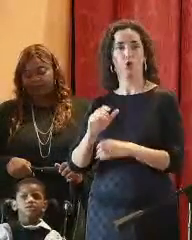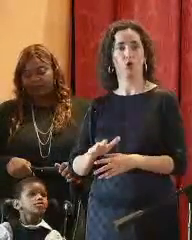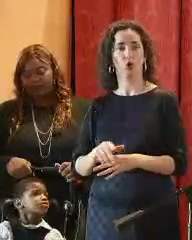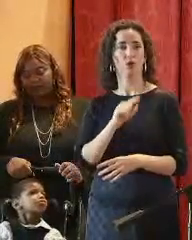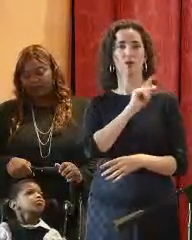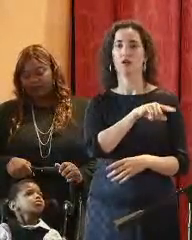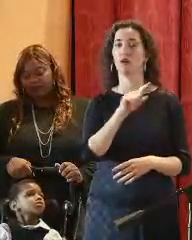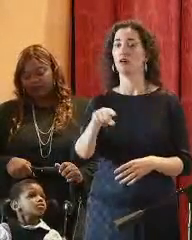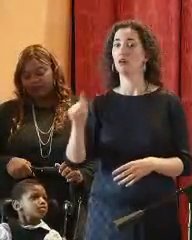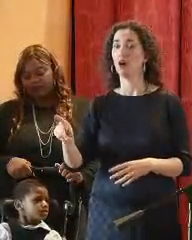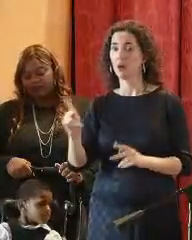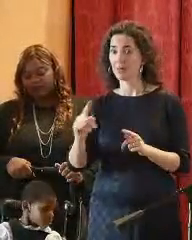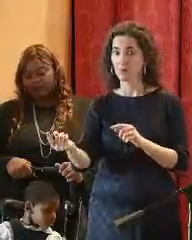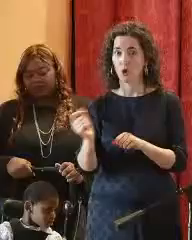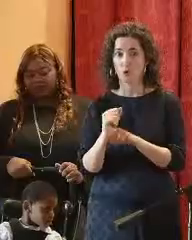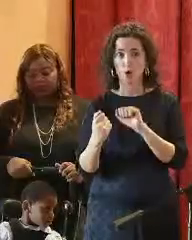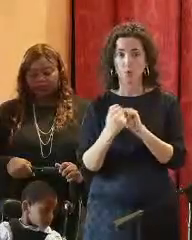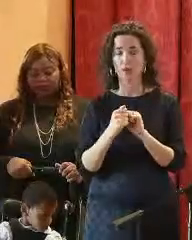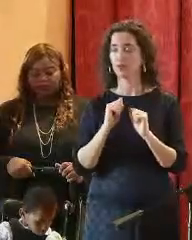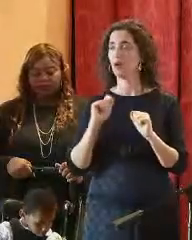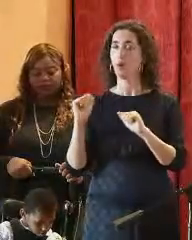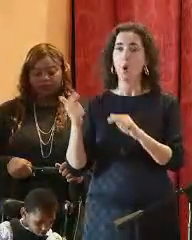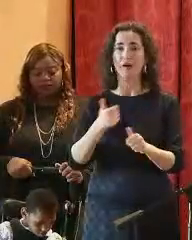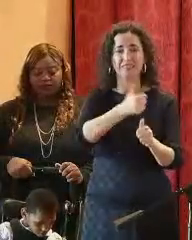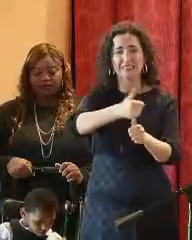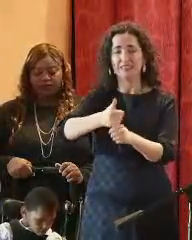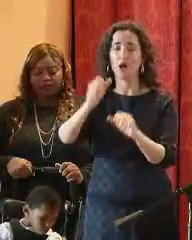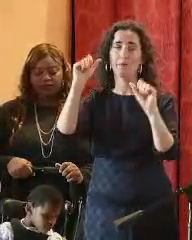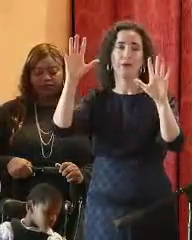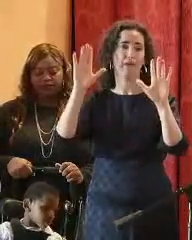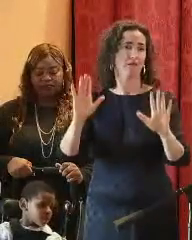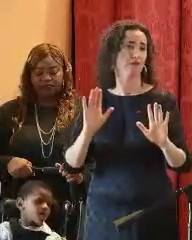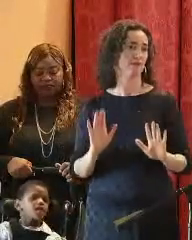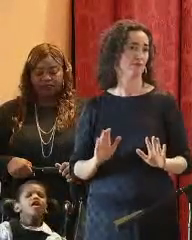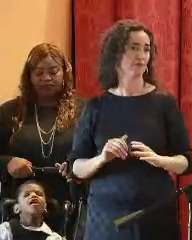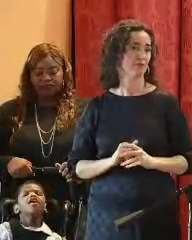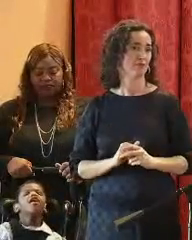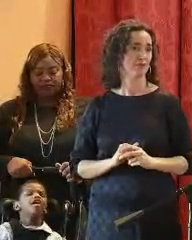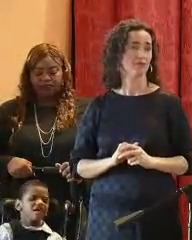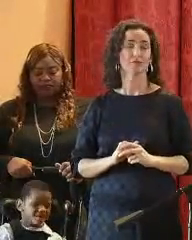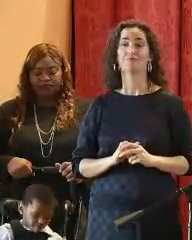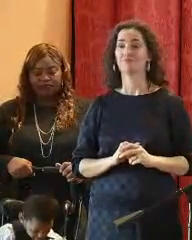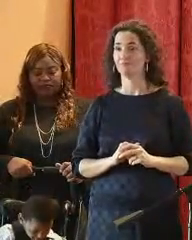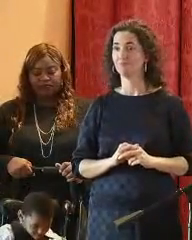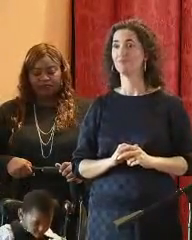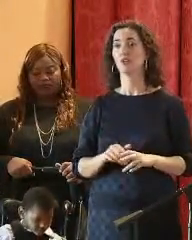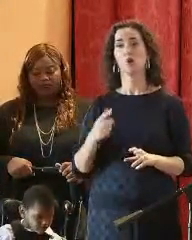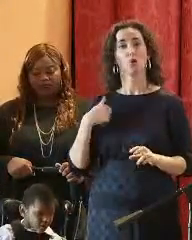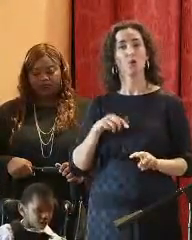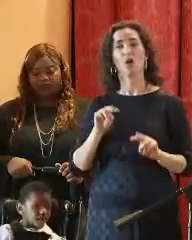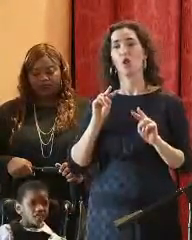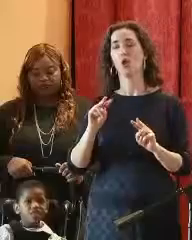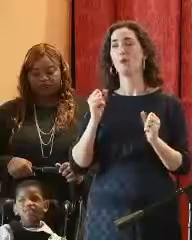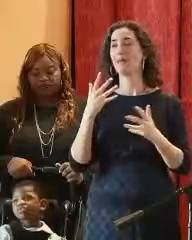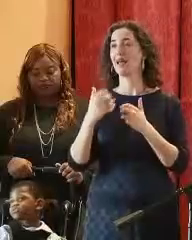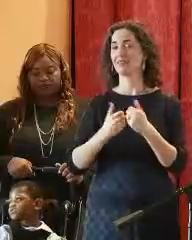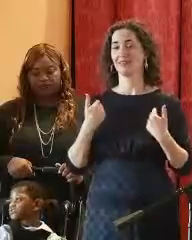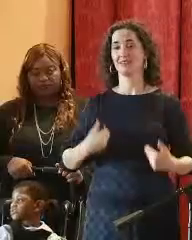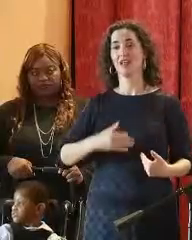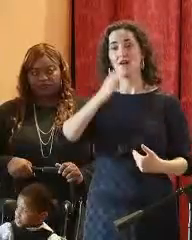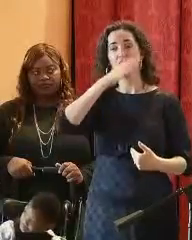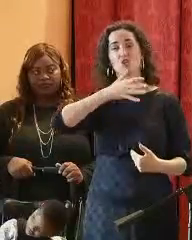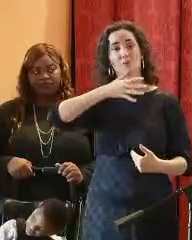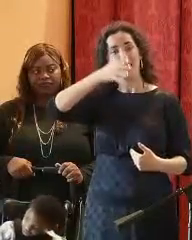outstanding support from those folks. And we look forward to many more years of being foster parents.